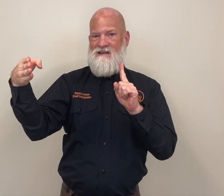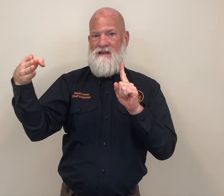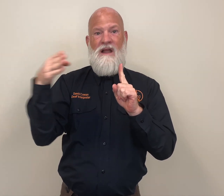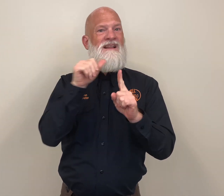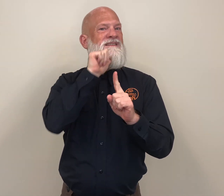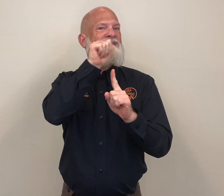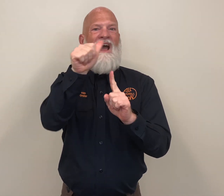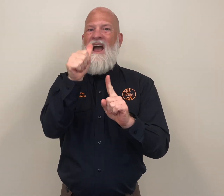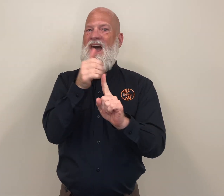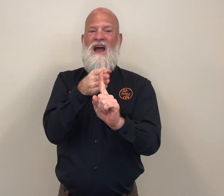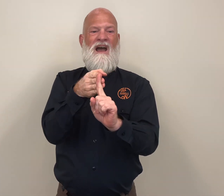test.